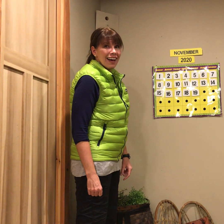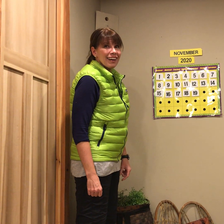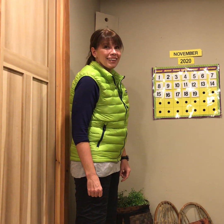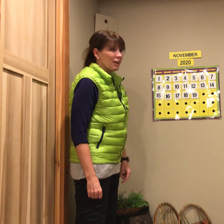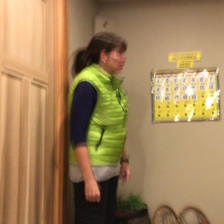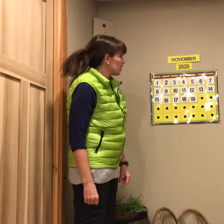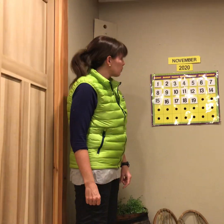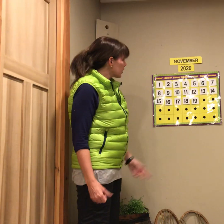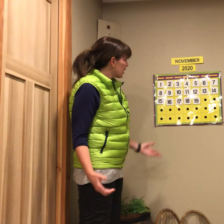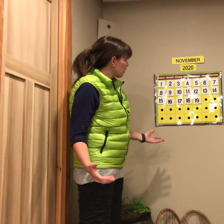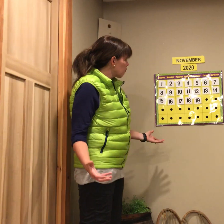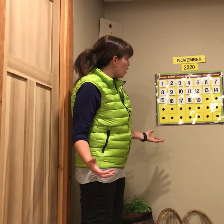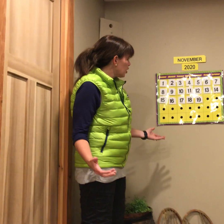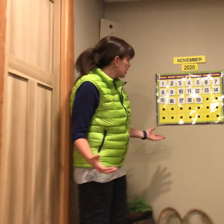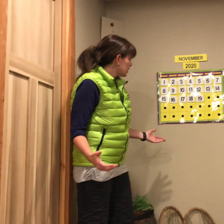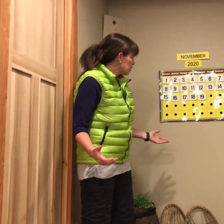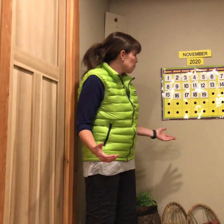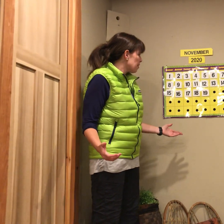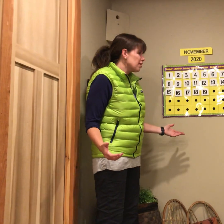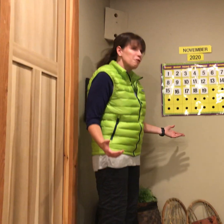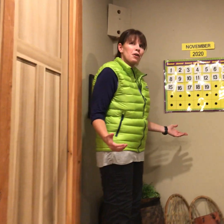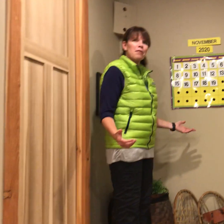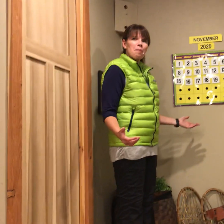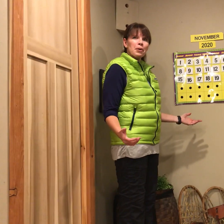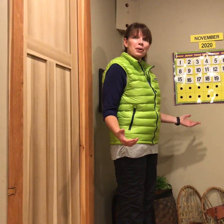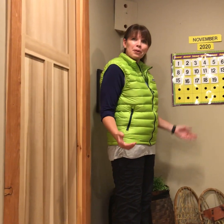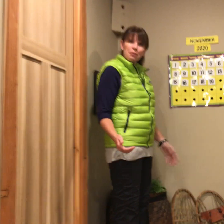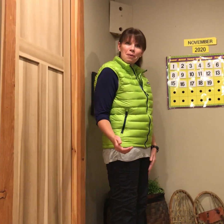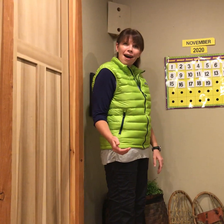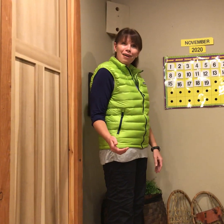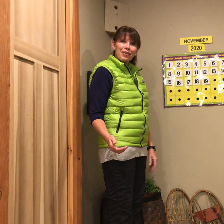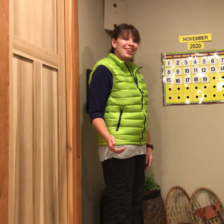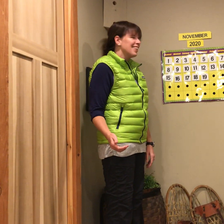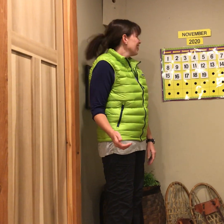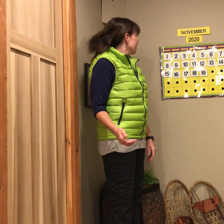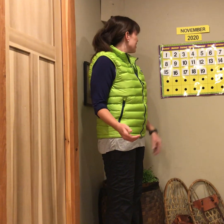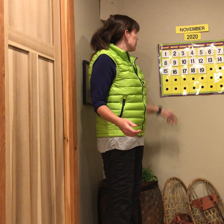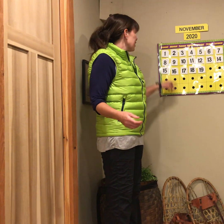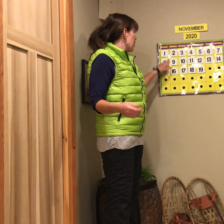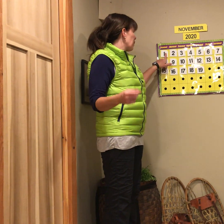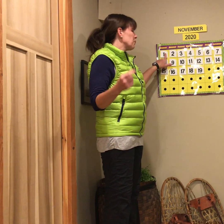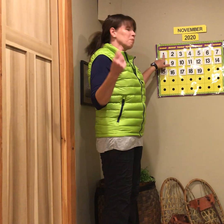lot of counting. We're getting far into the month of November. Wow. Here we go.